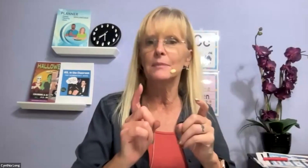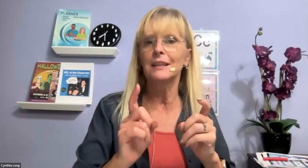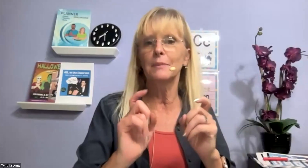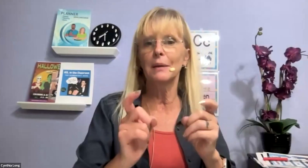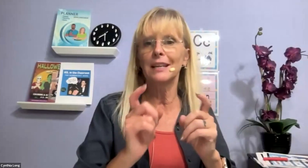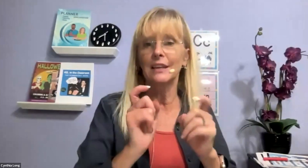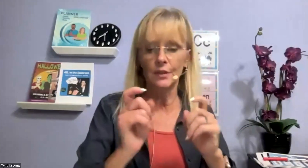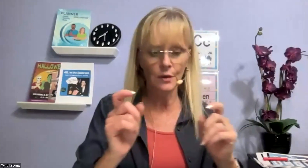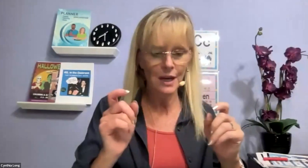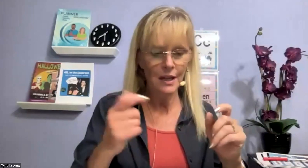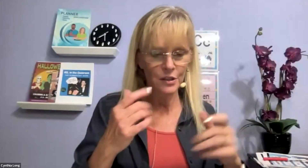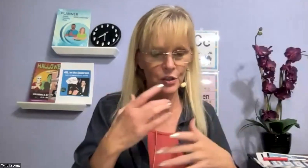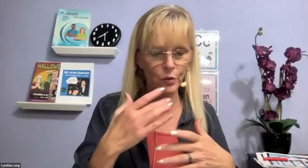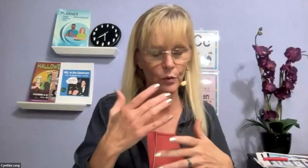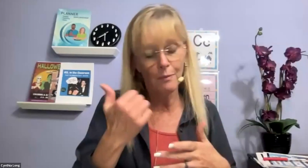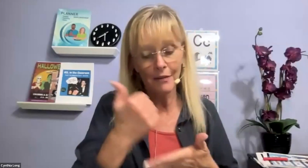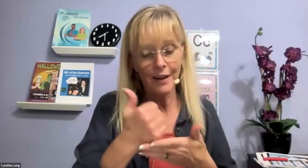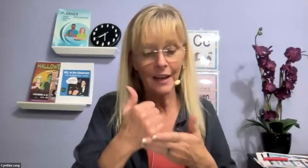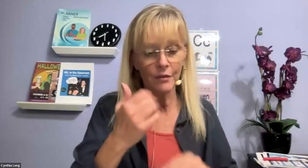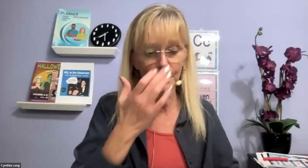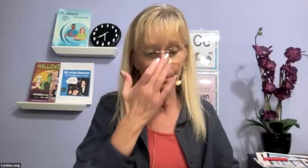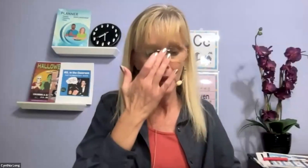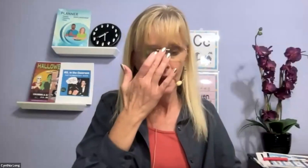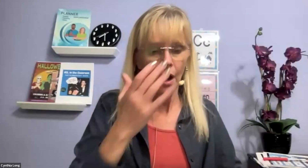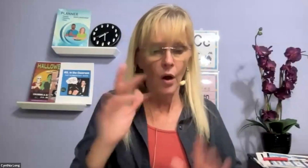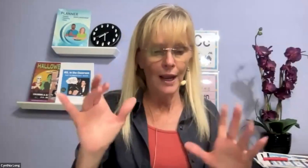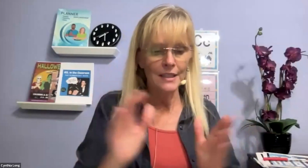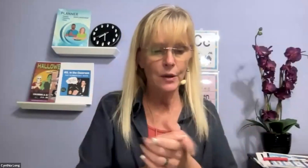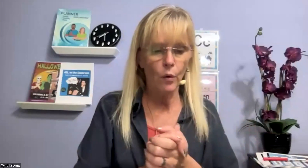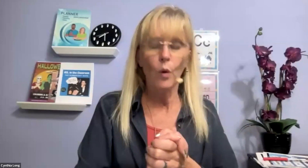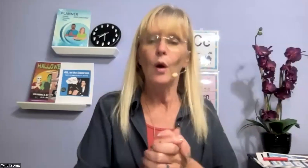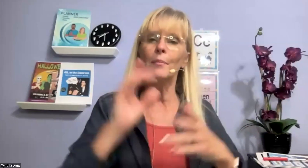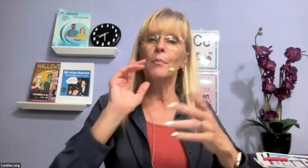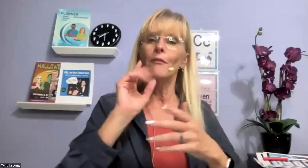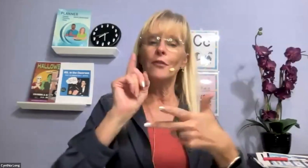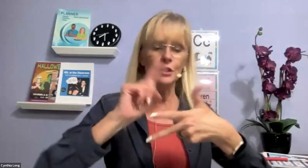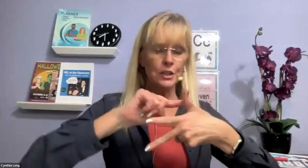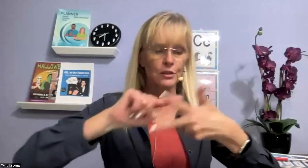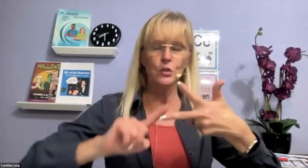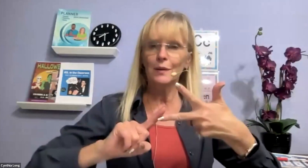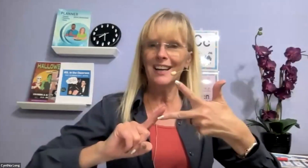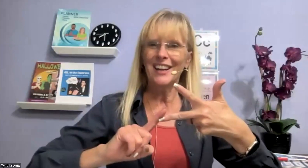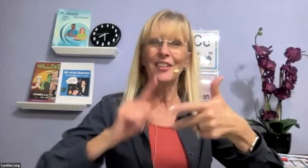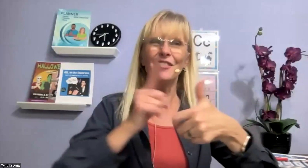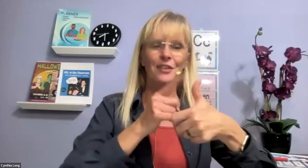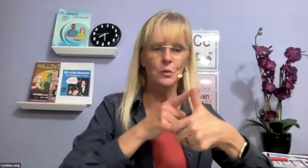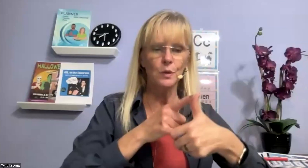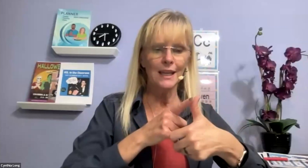something to be able to give you that you might find helpful. Okay, so there's 3 right here. The first one